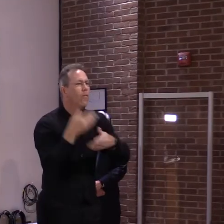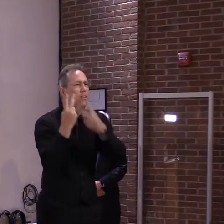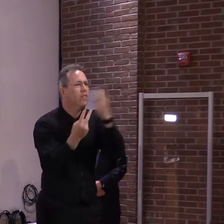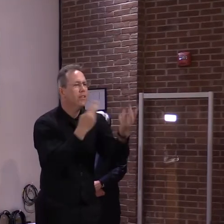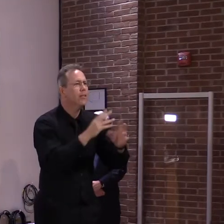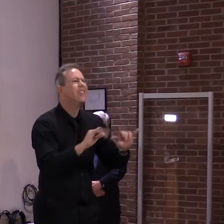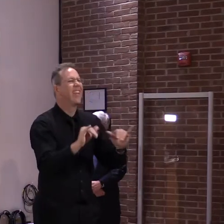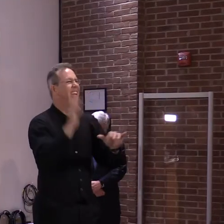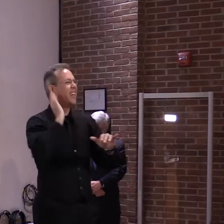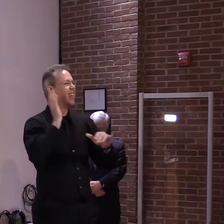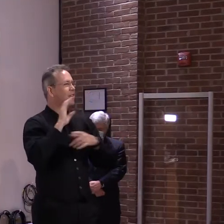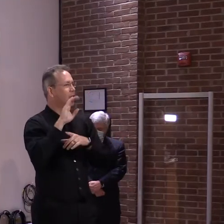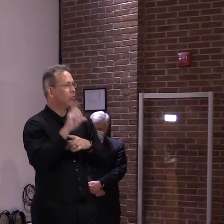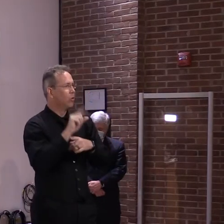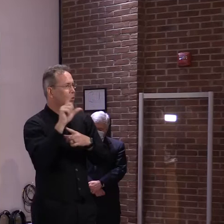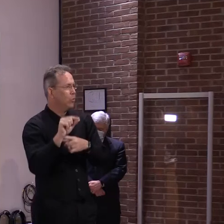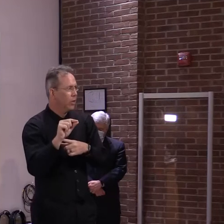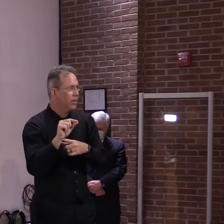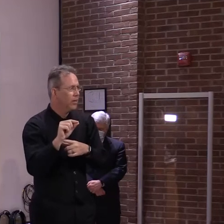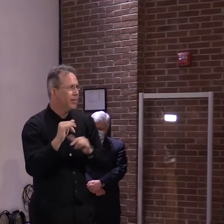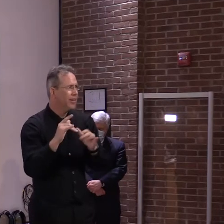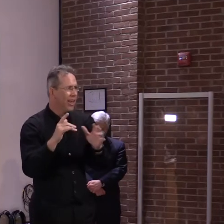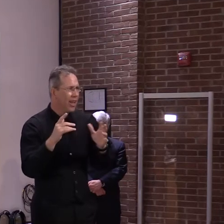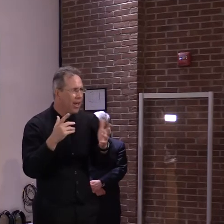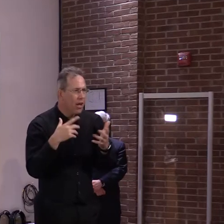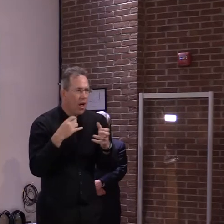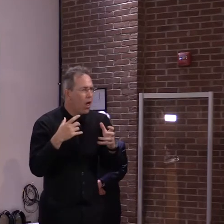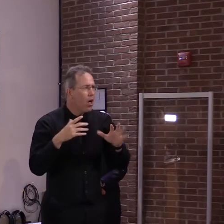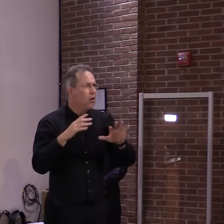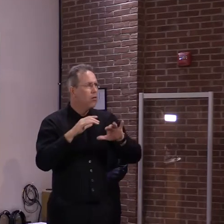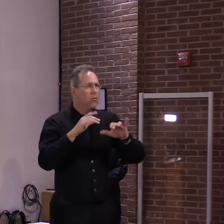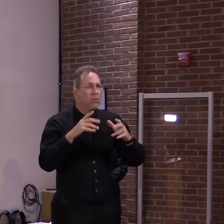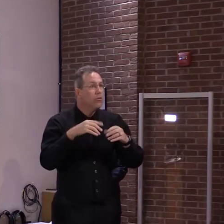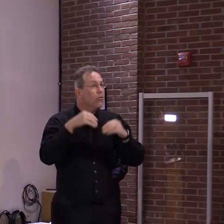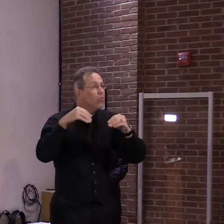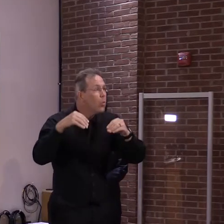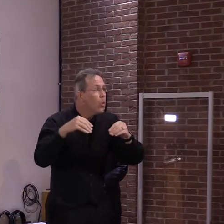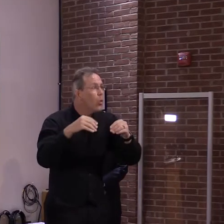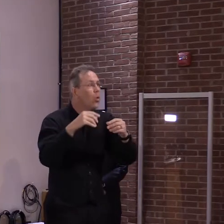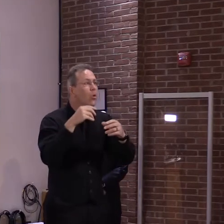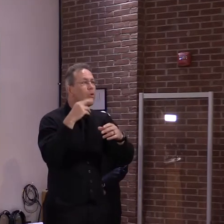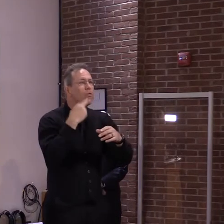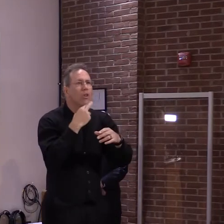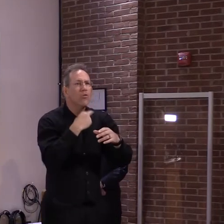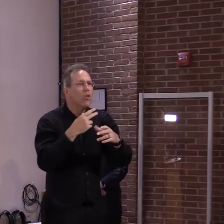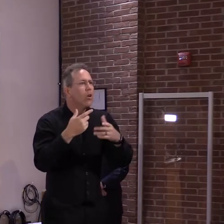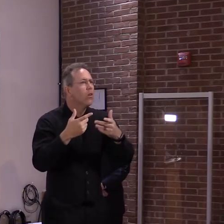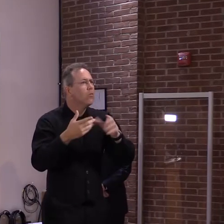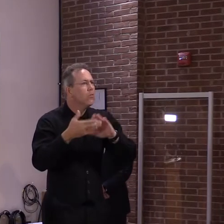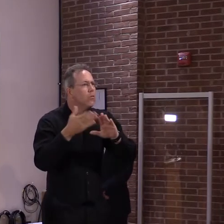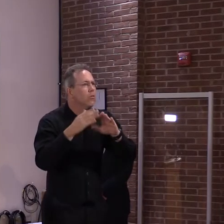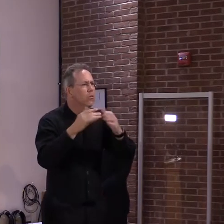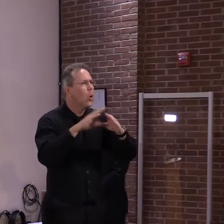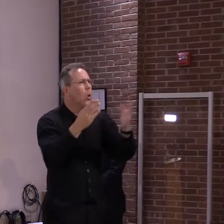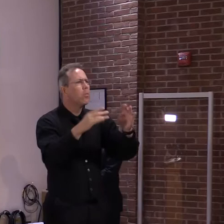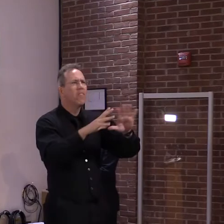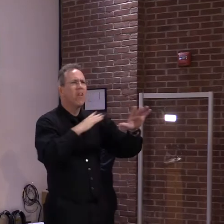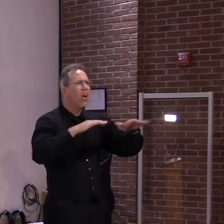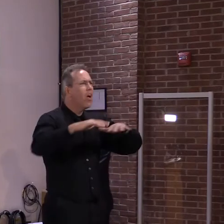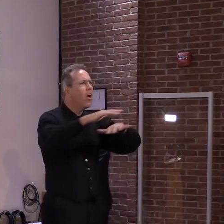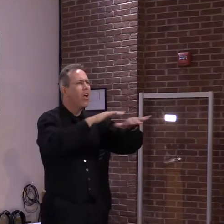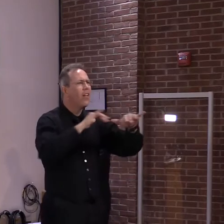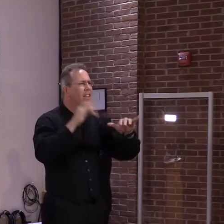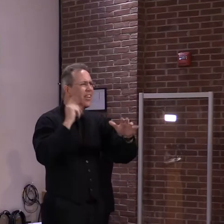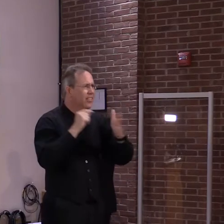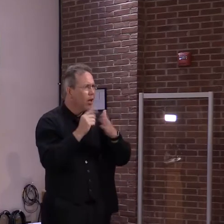really have to do anything to, because that's not where cases were coming from. Even places where other states